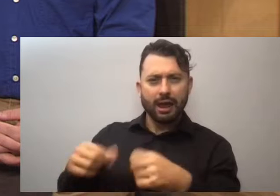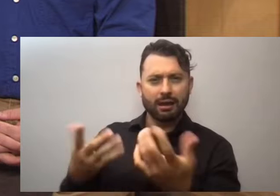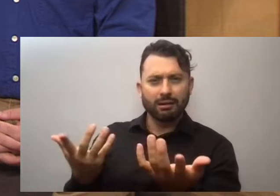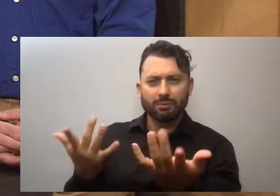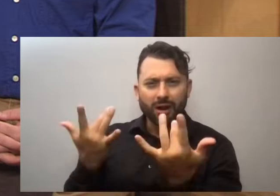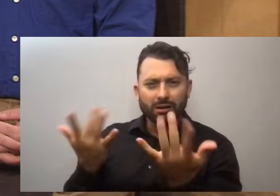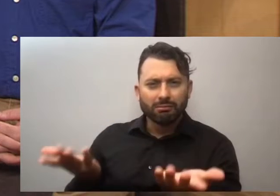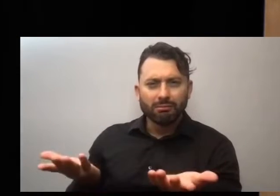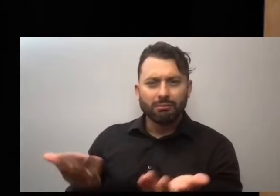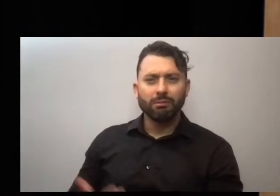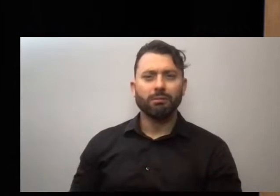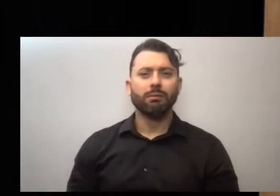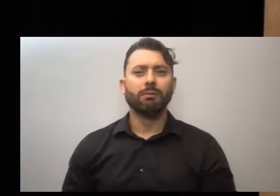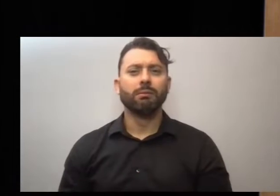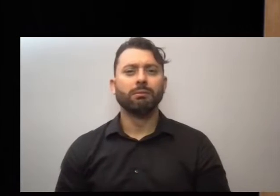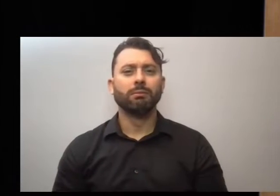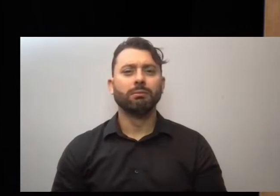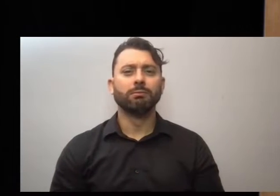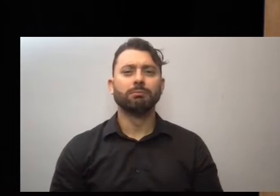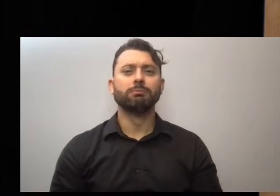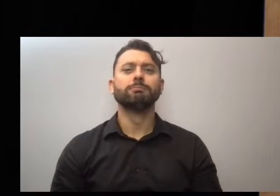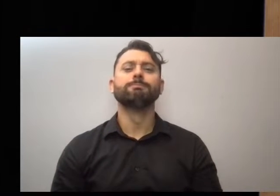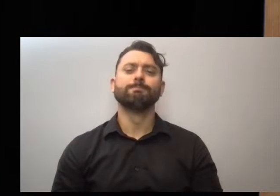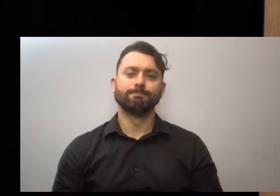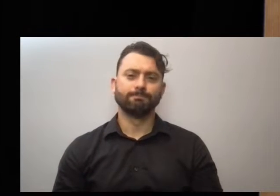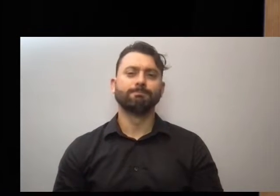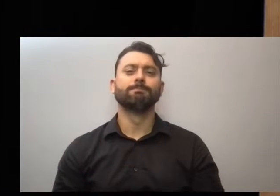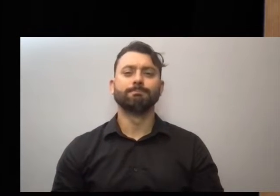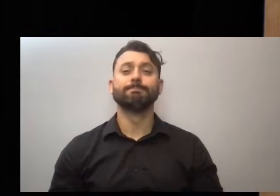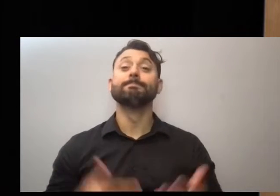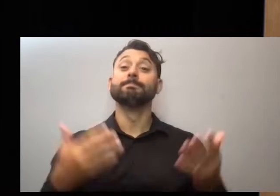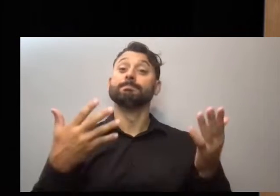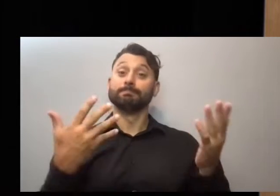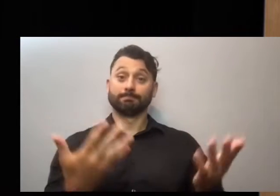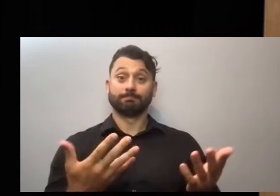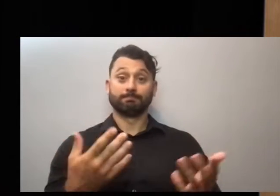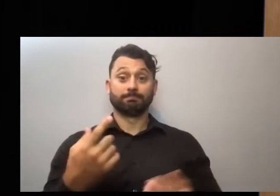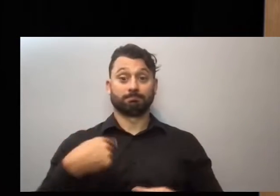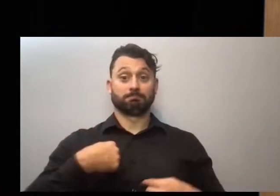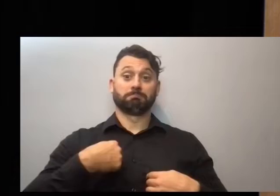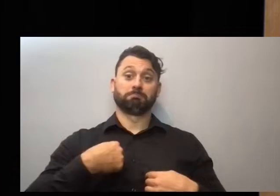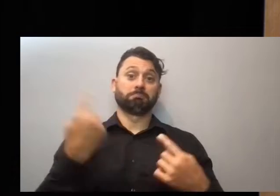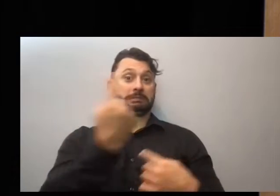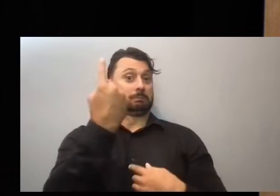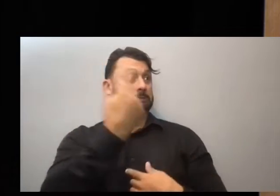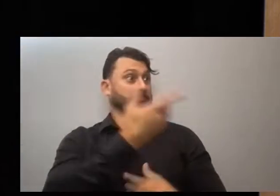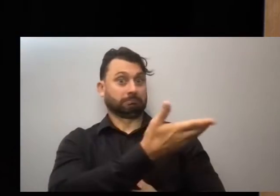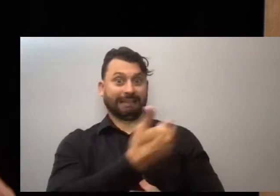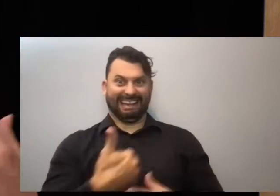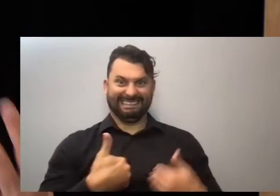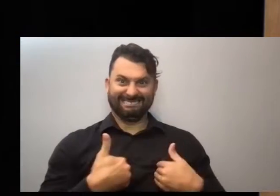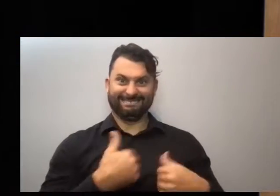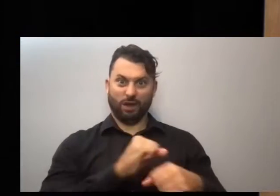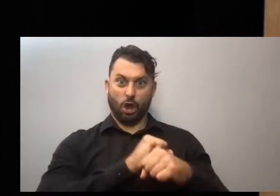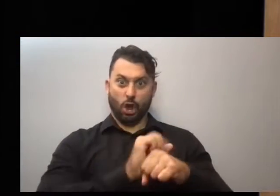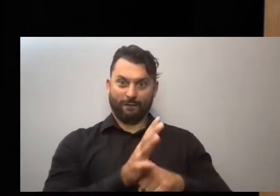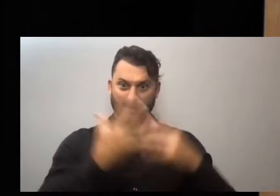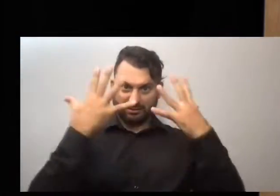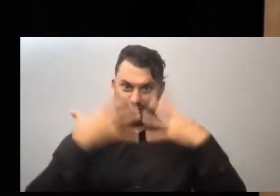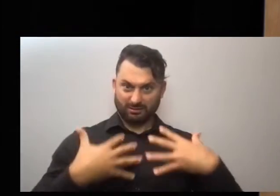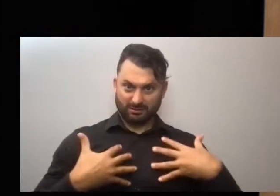about? So when somebody has COVID-19, they basically either